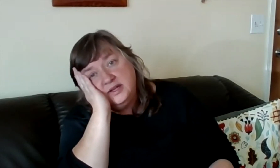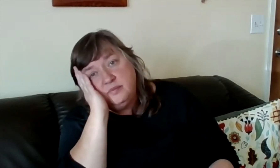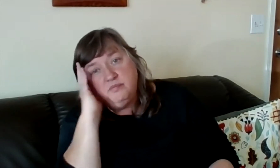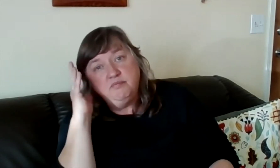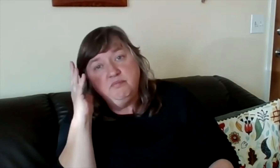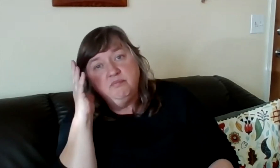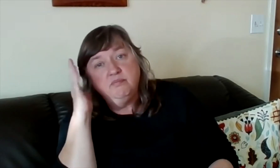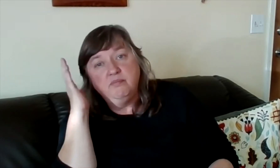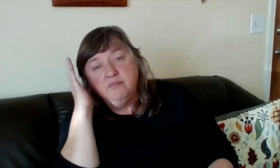a